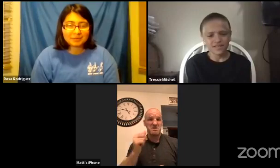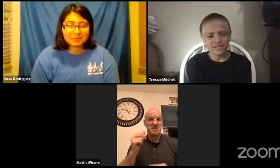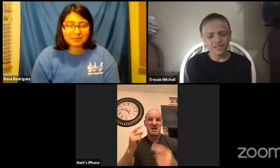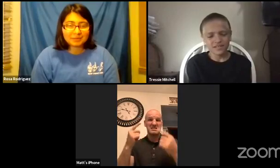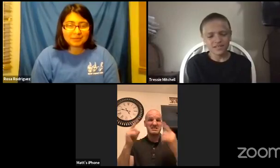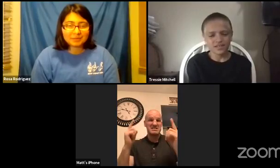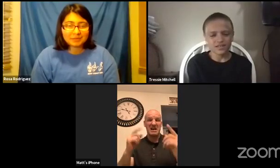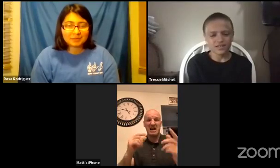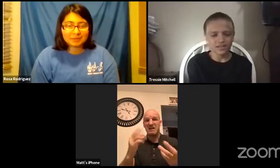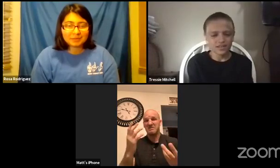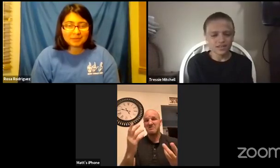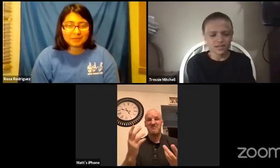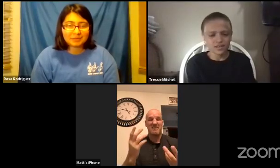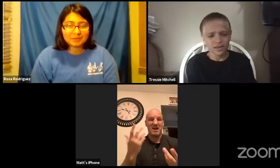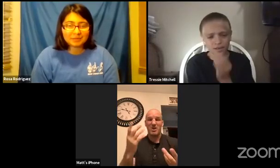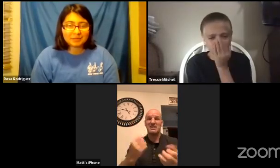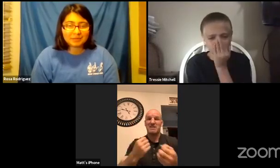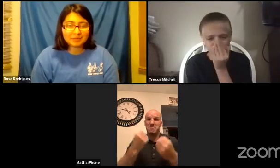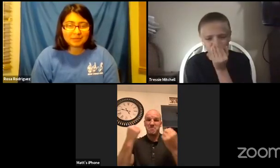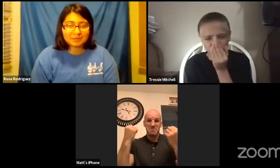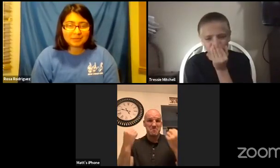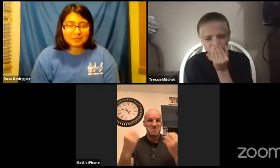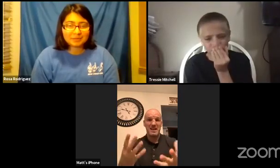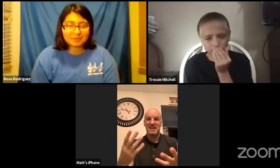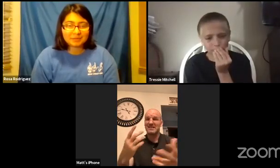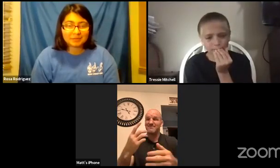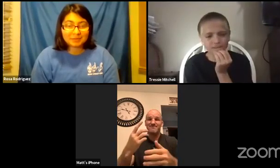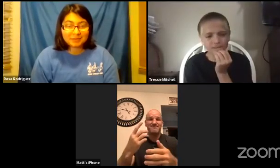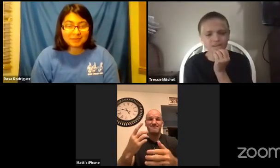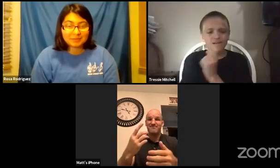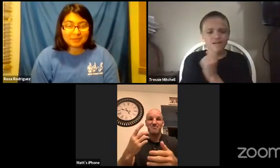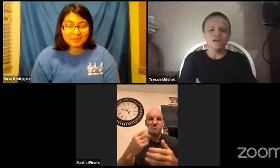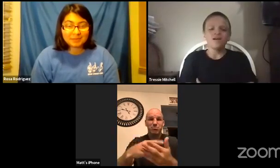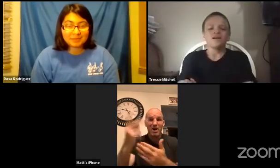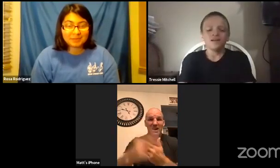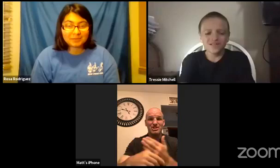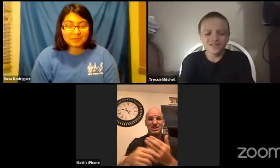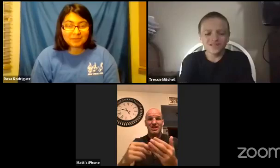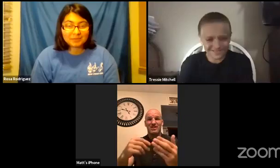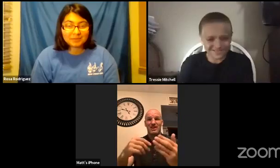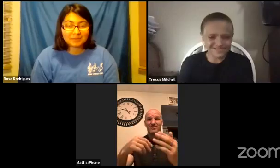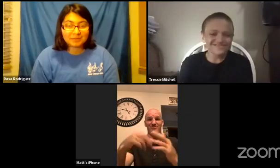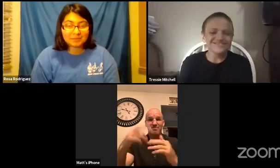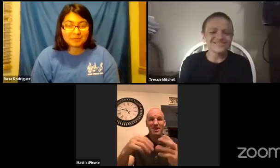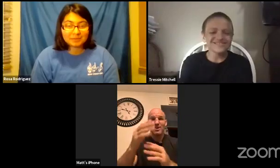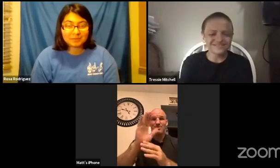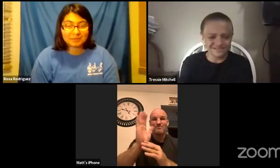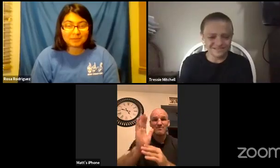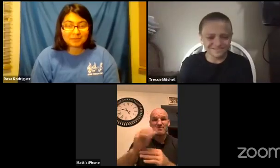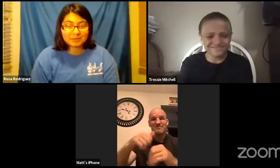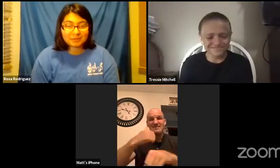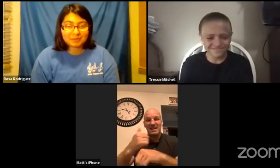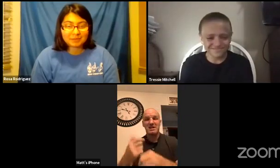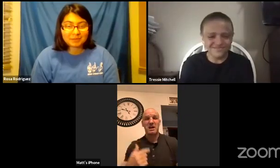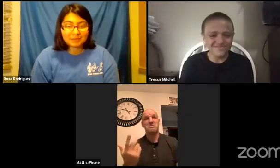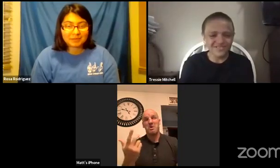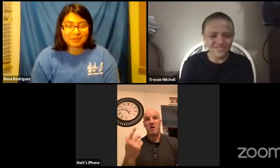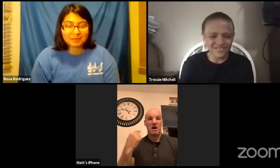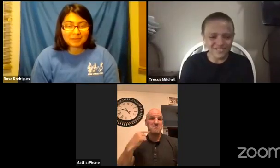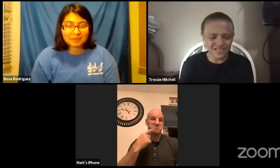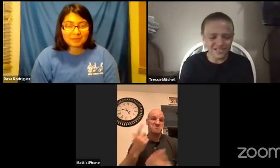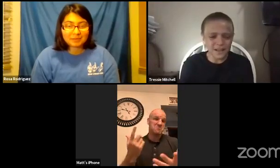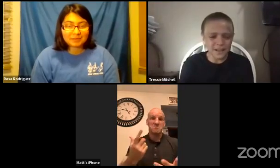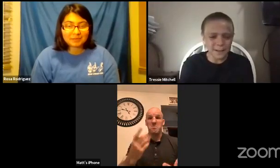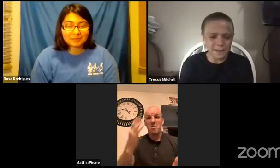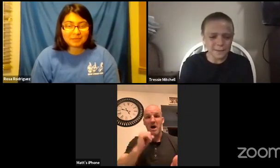so I thought to myself, well, I guess I've been successful. I've accomplished a lot